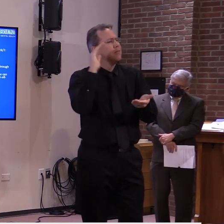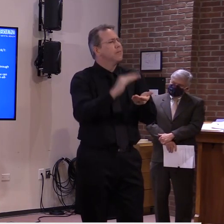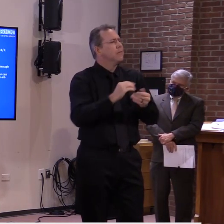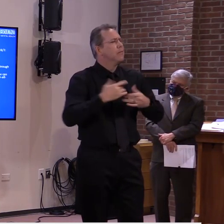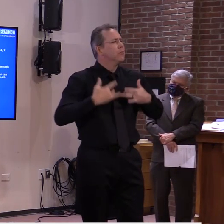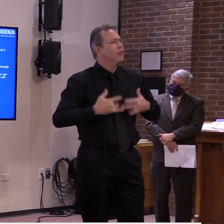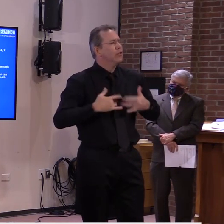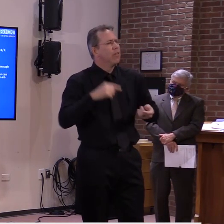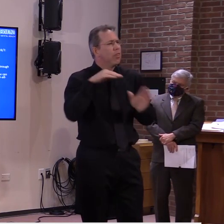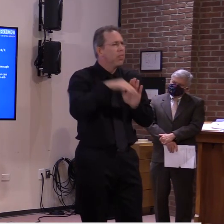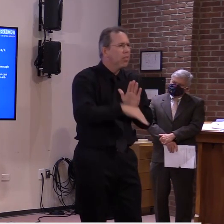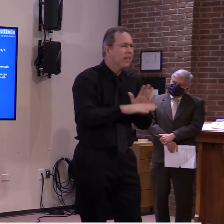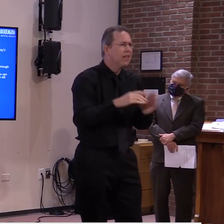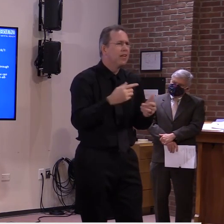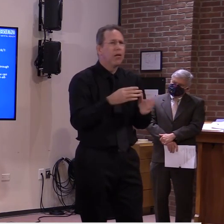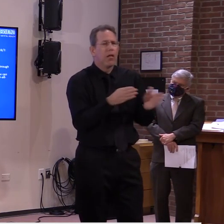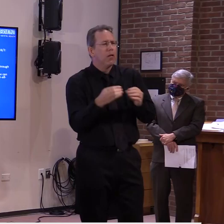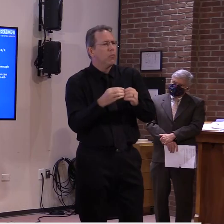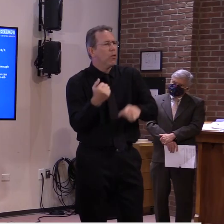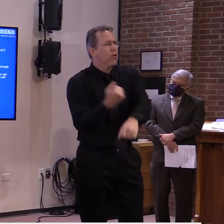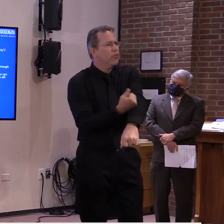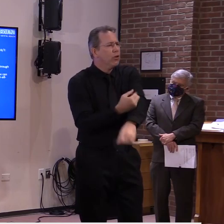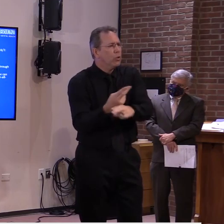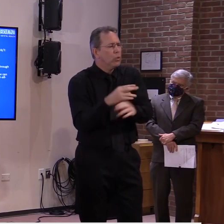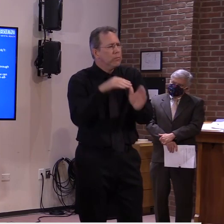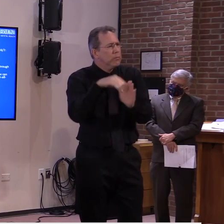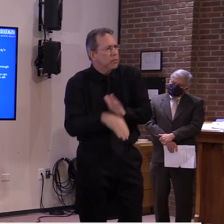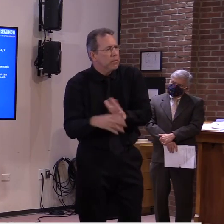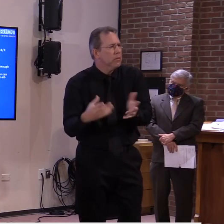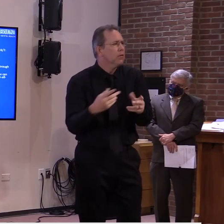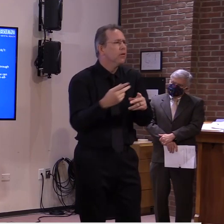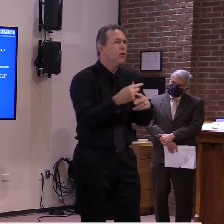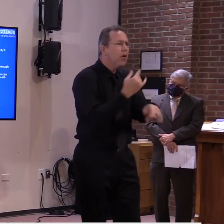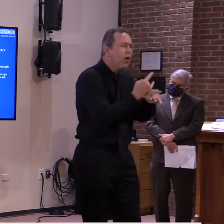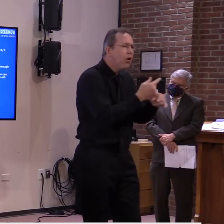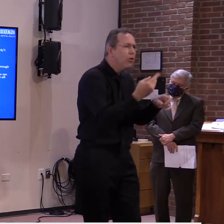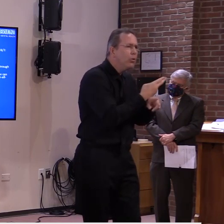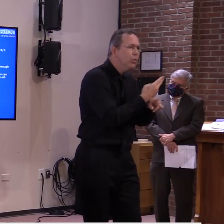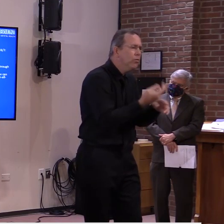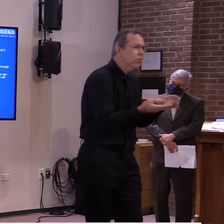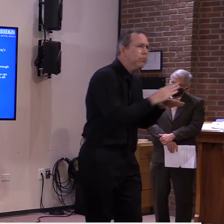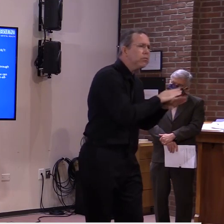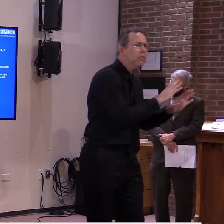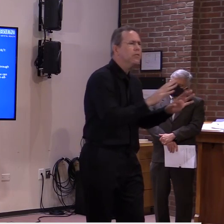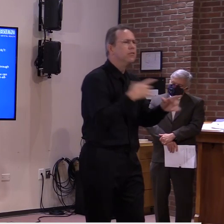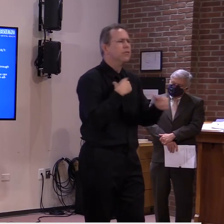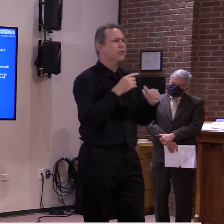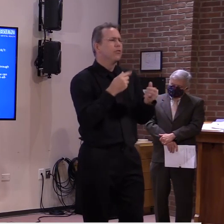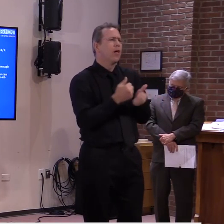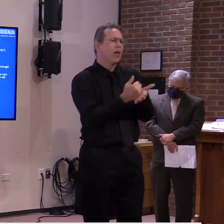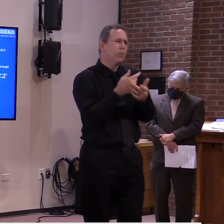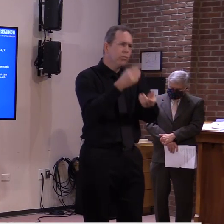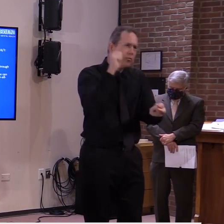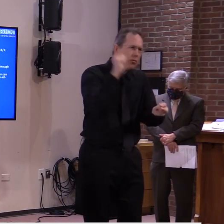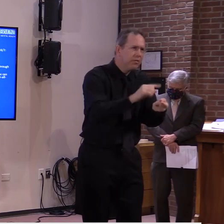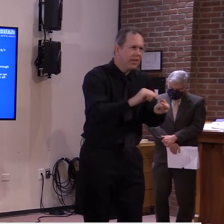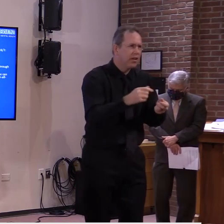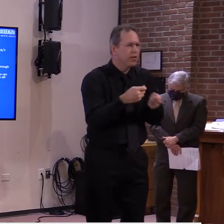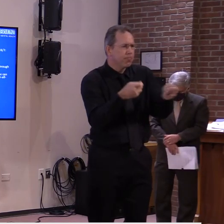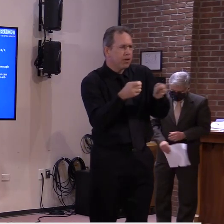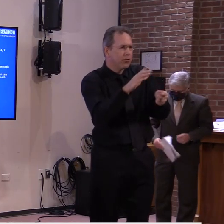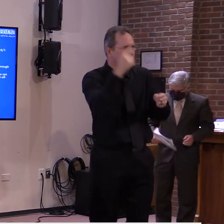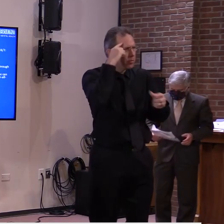in daily activities. Look for the warning signs and seek help. reach out to support, helping others makes us feel